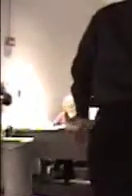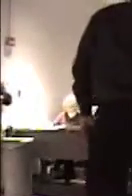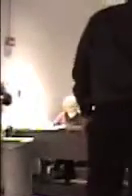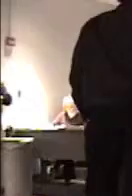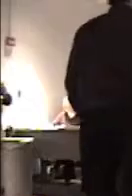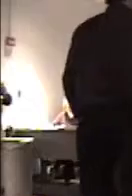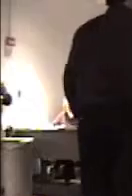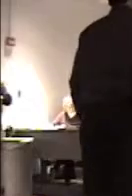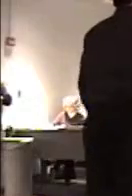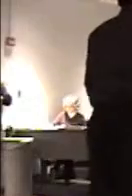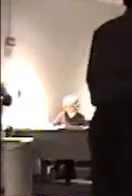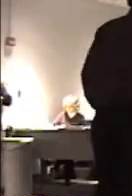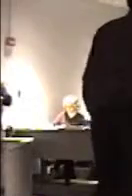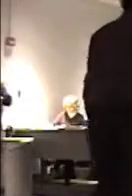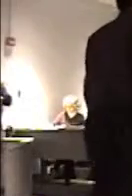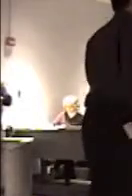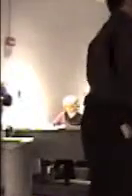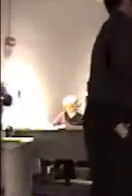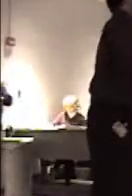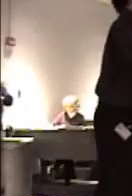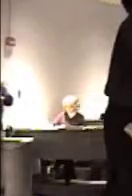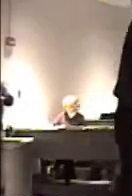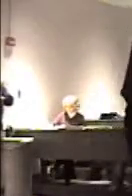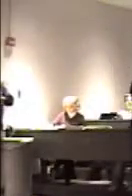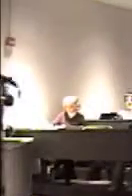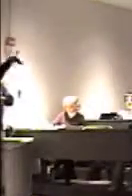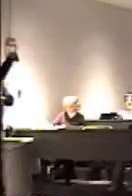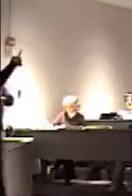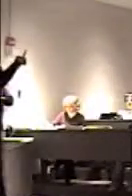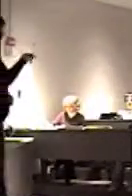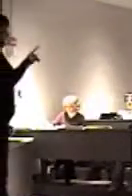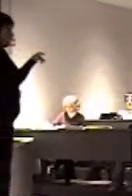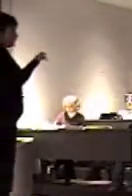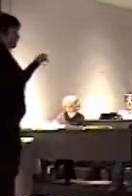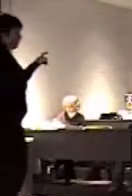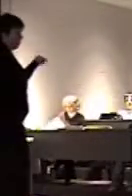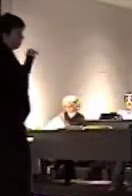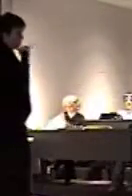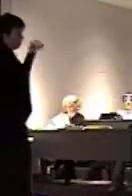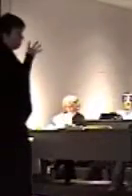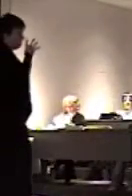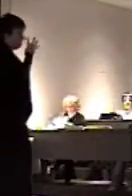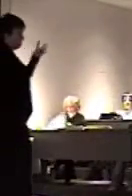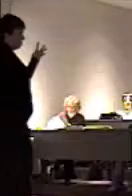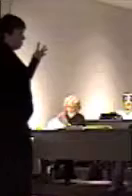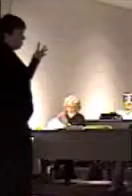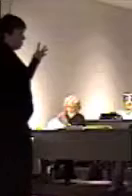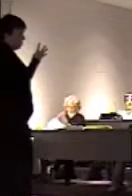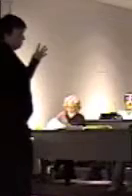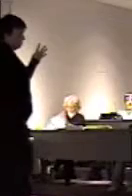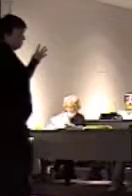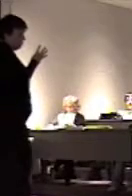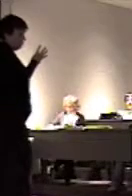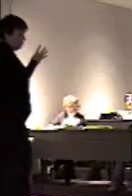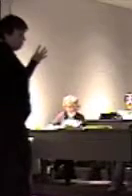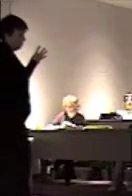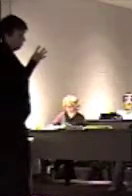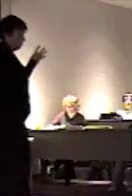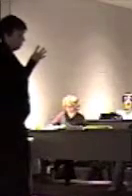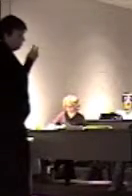That's Aikido. I don't write this up. That's called Ikkyo-ndo, and the movement they refer to as Ten Kung Ho.